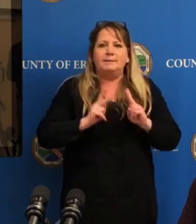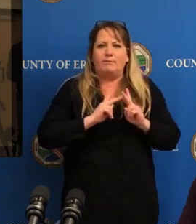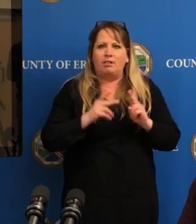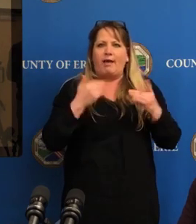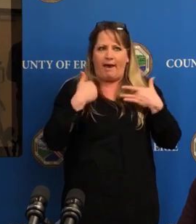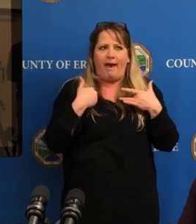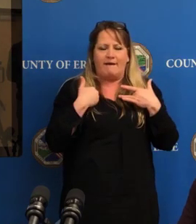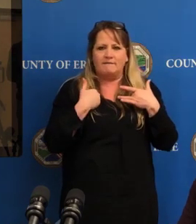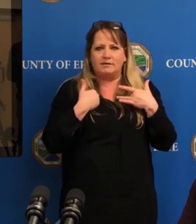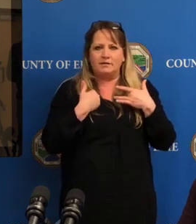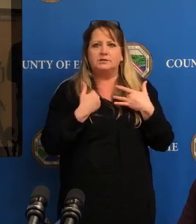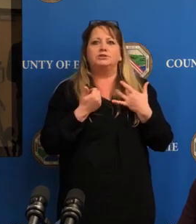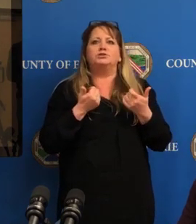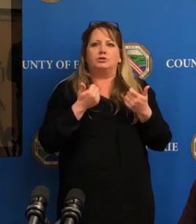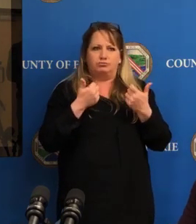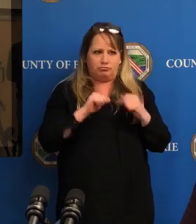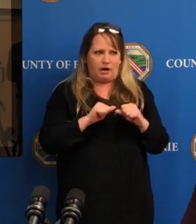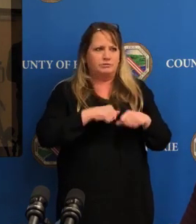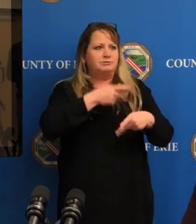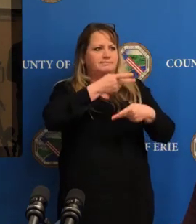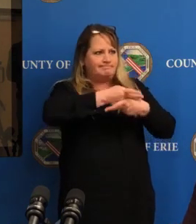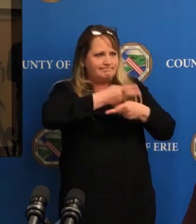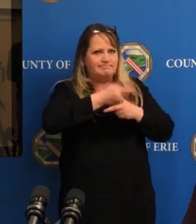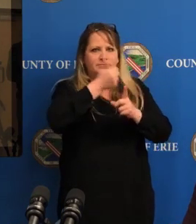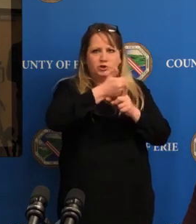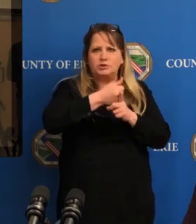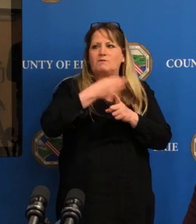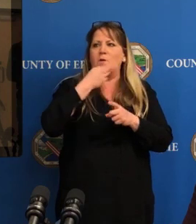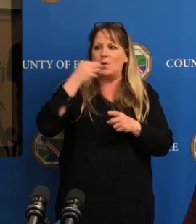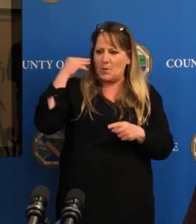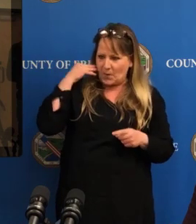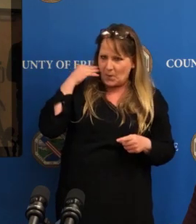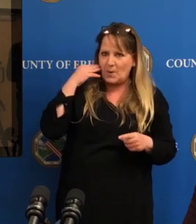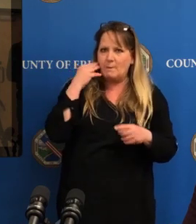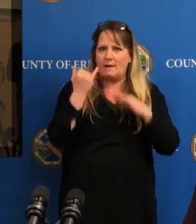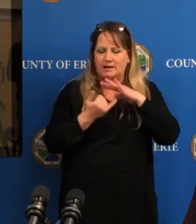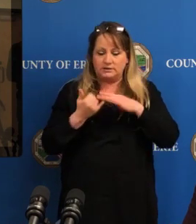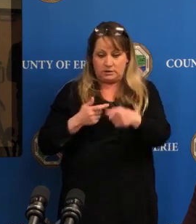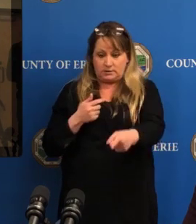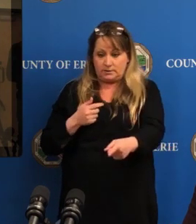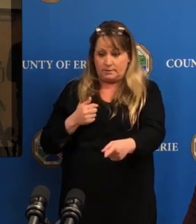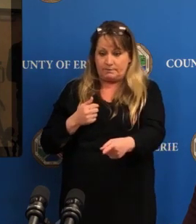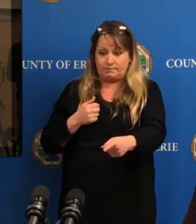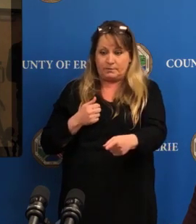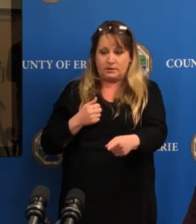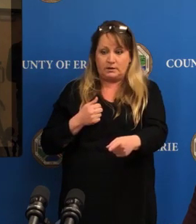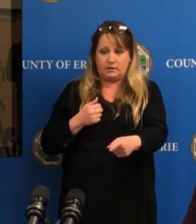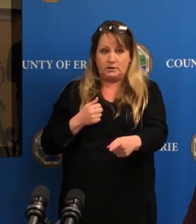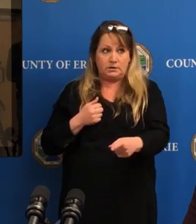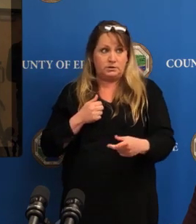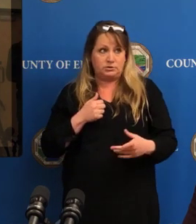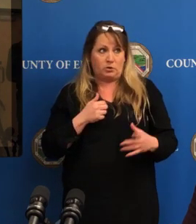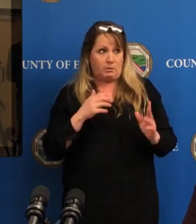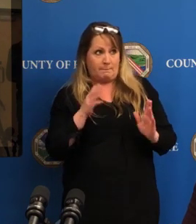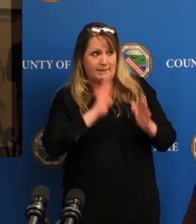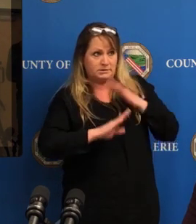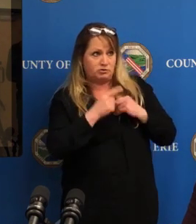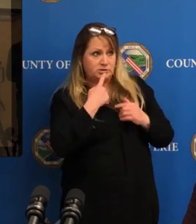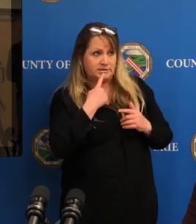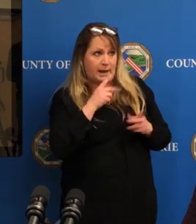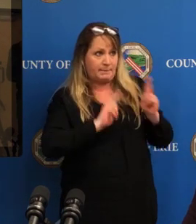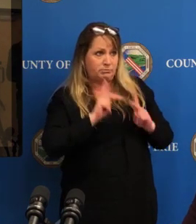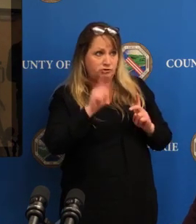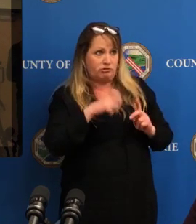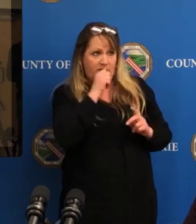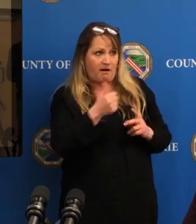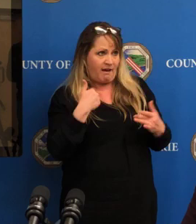our non-pharmaceutical interventions to stay healthy. So people should just expect not to be tested.